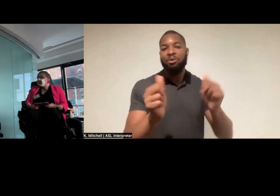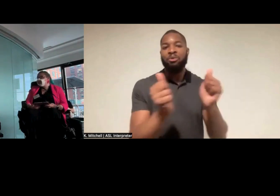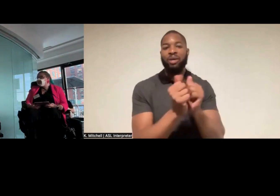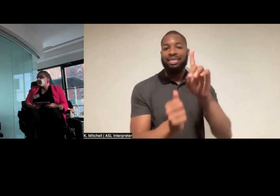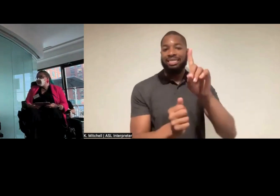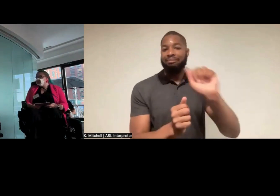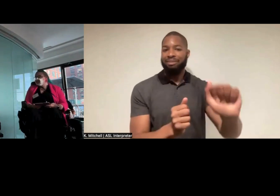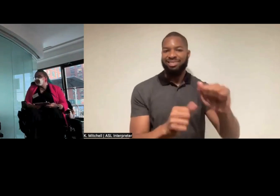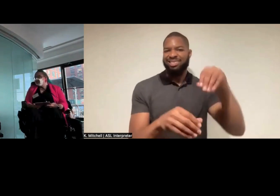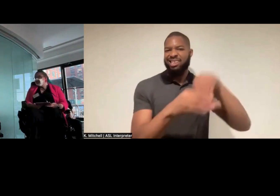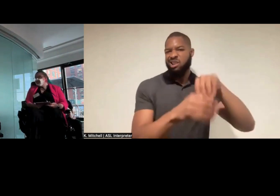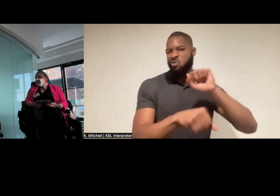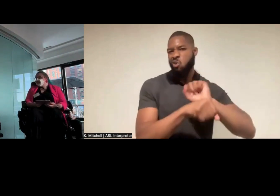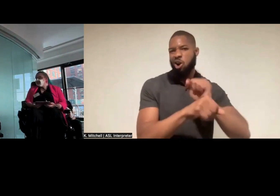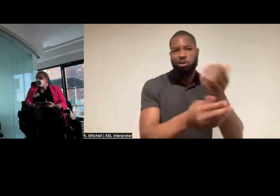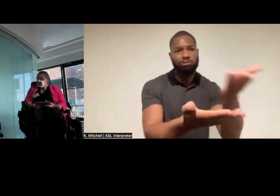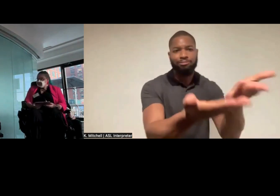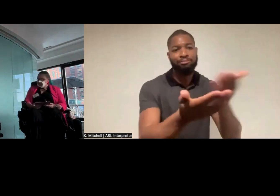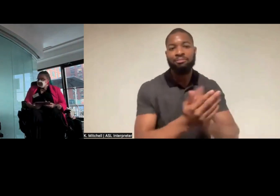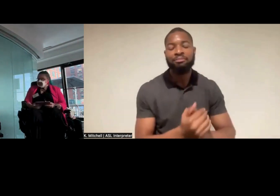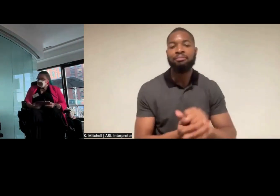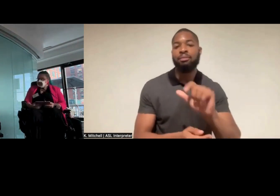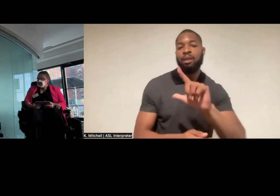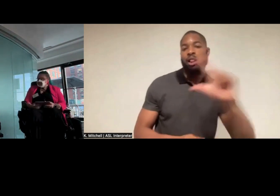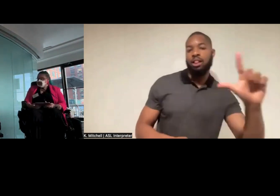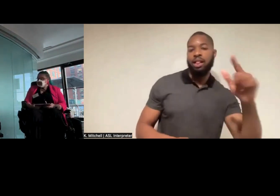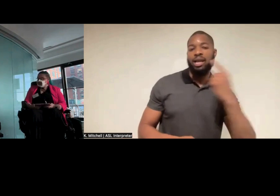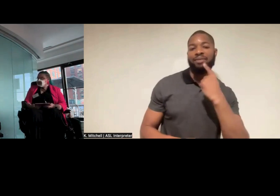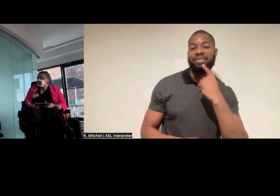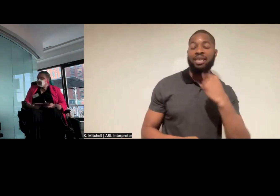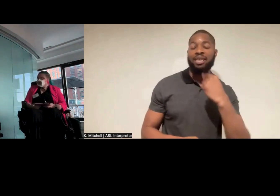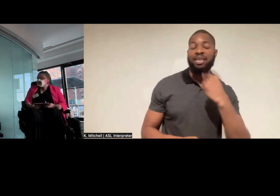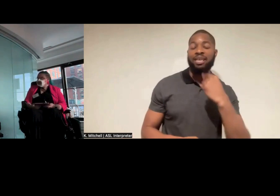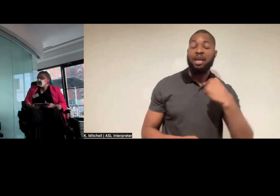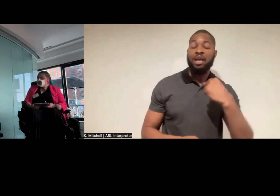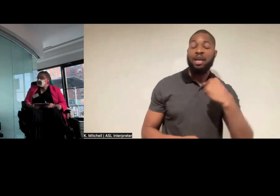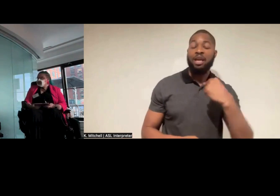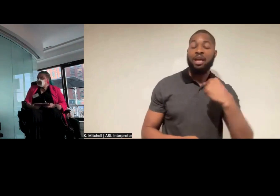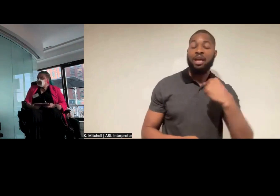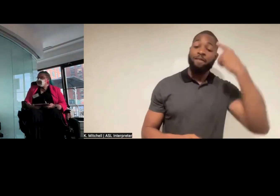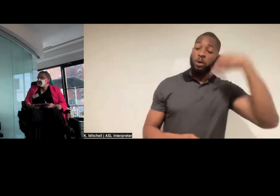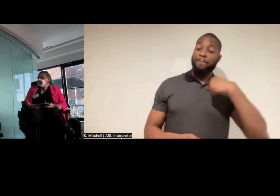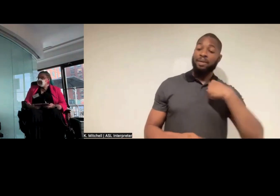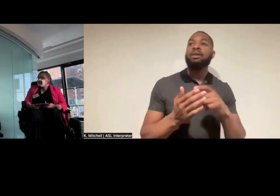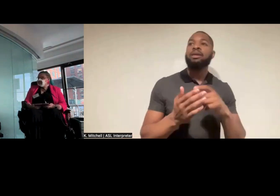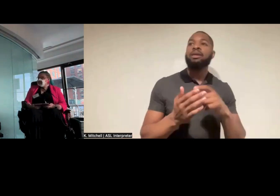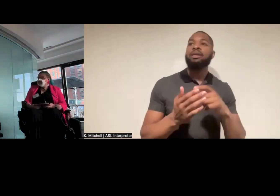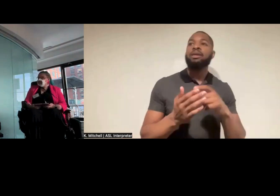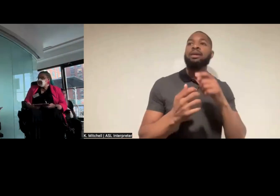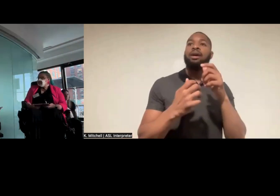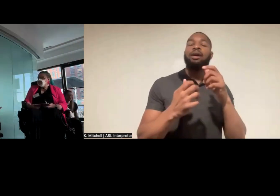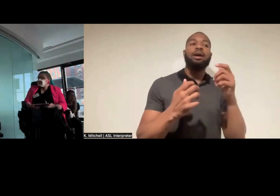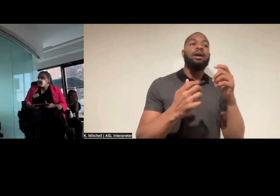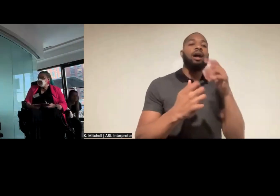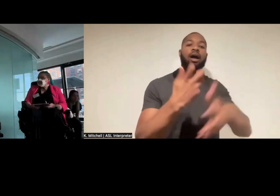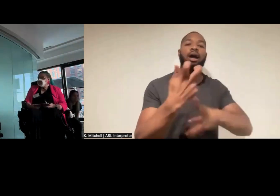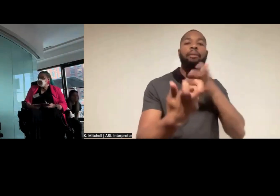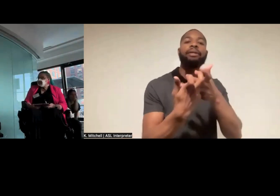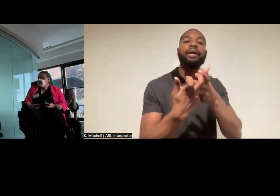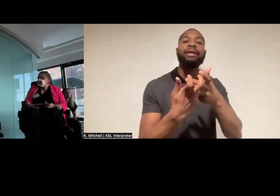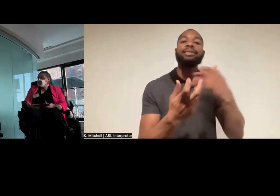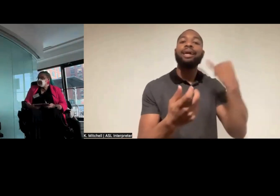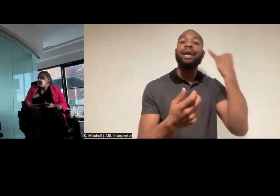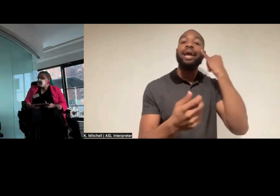So for me personally, seeing some accommodation requests that are requiring virtual